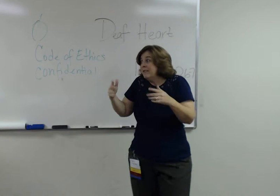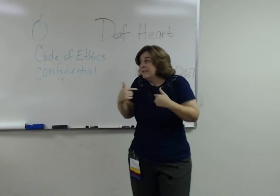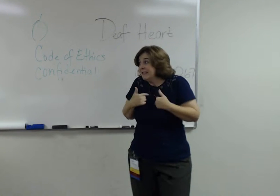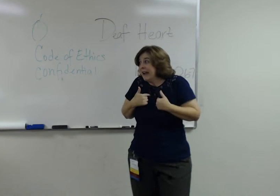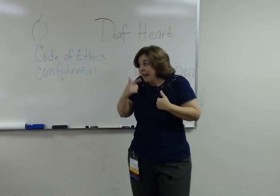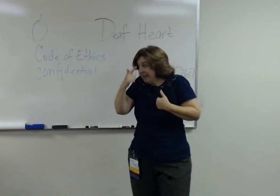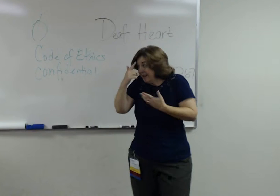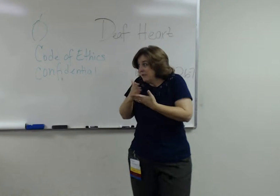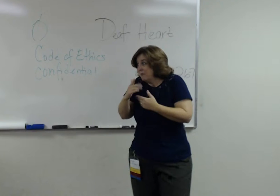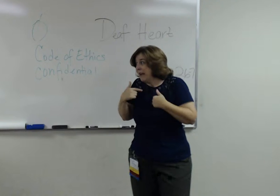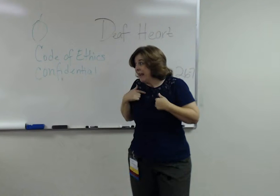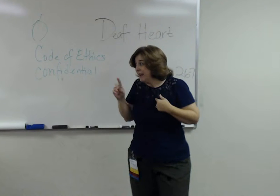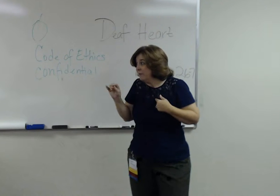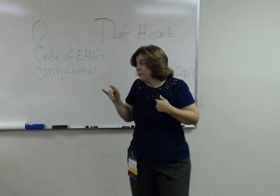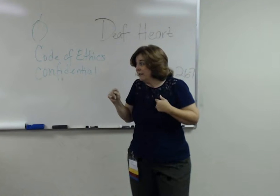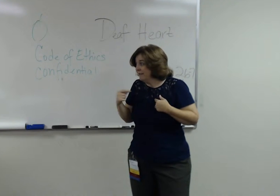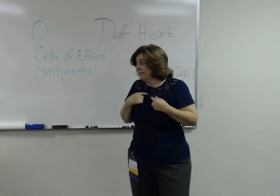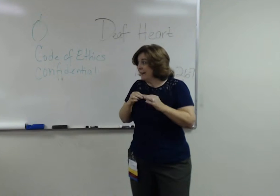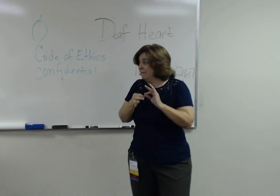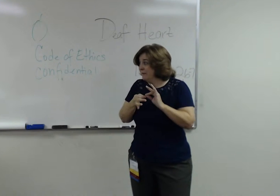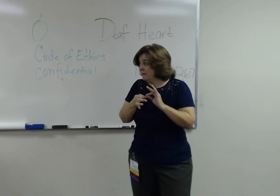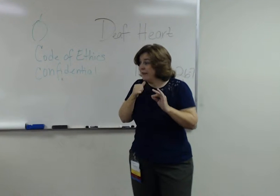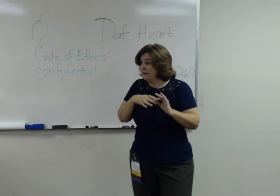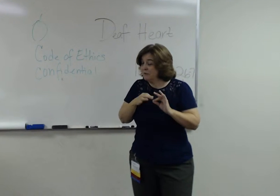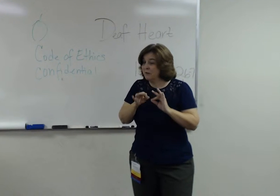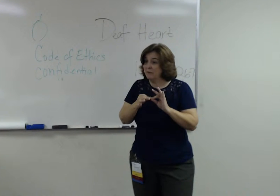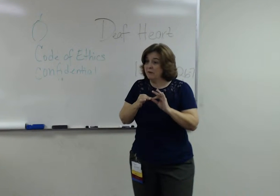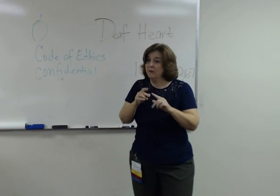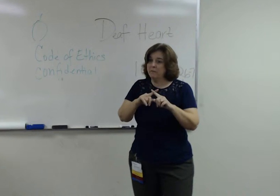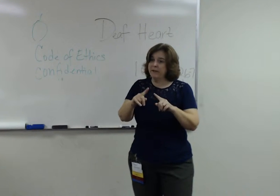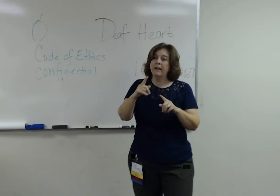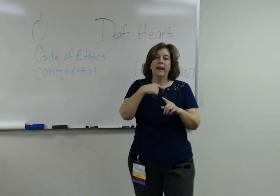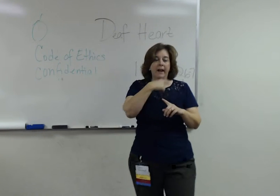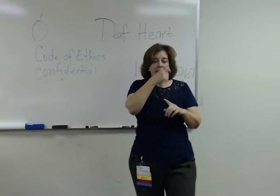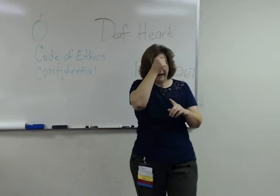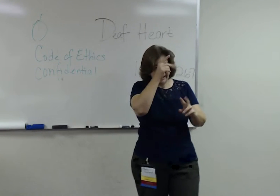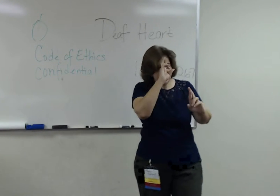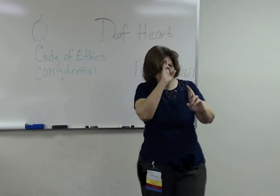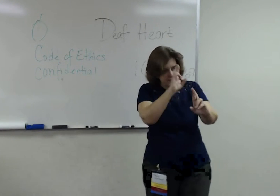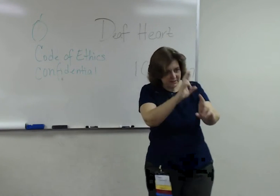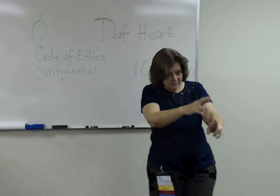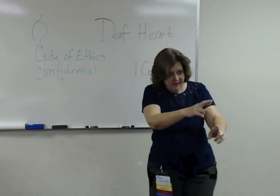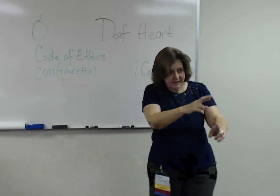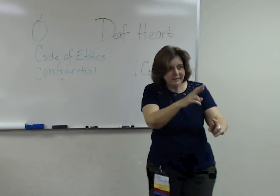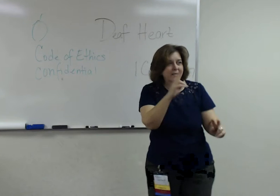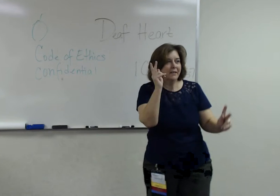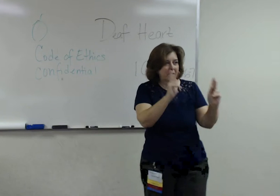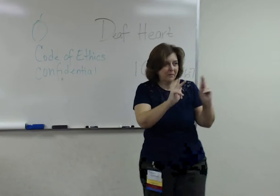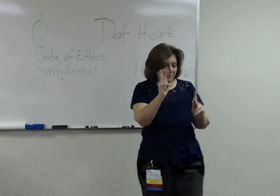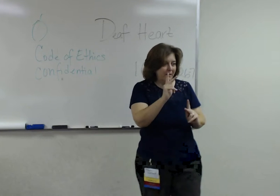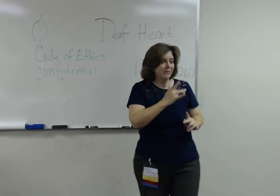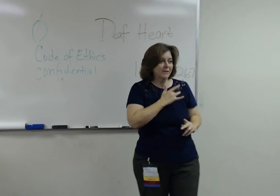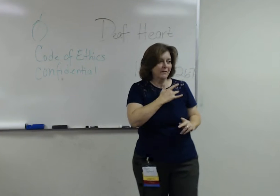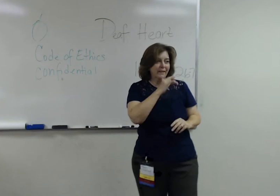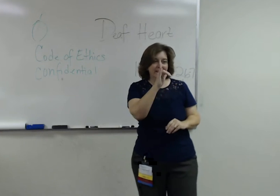obviously, I think it's okay. I do it. I'm a female interpreter. But I respect people's feelings